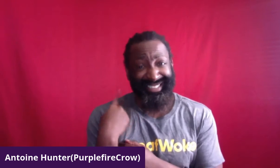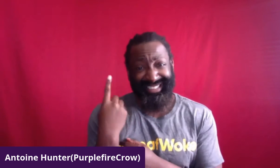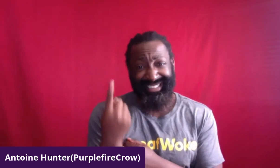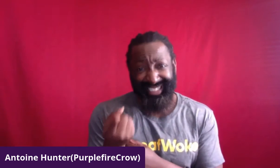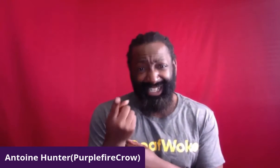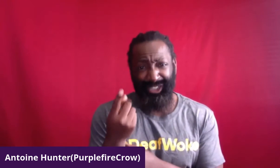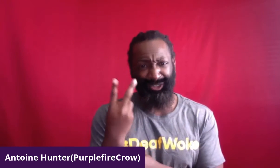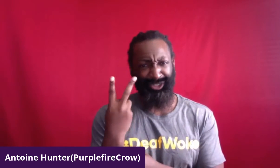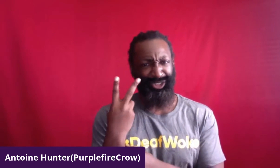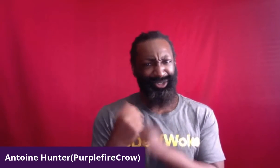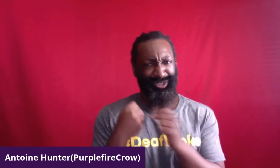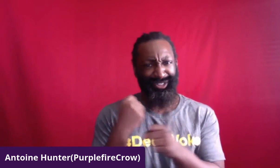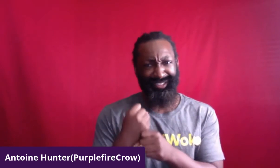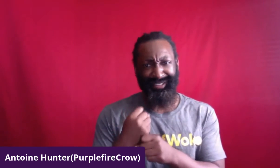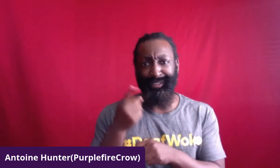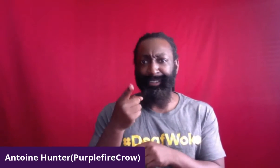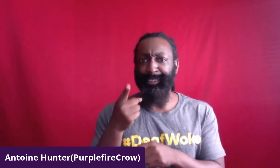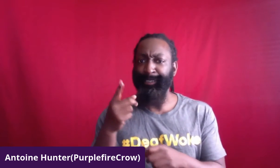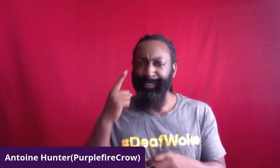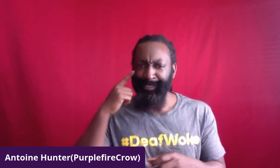As of 2018,